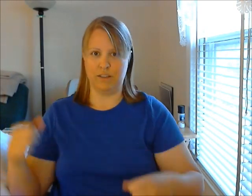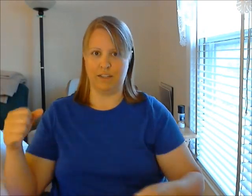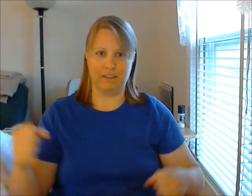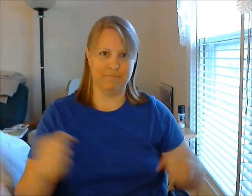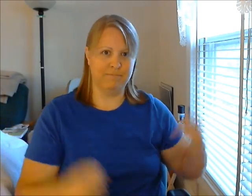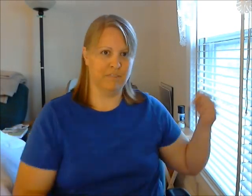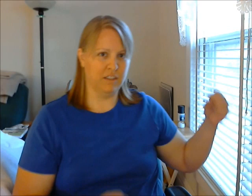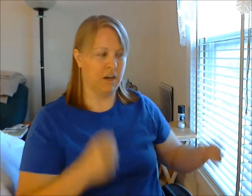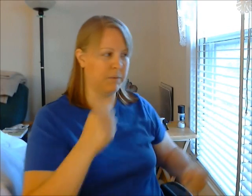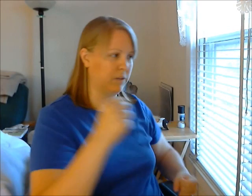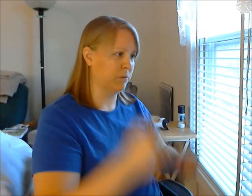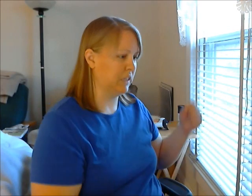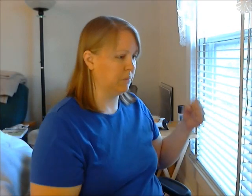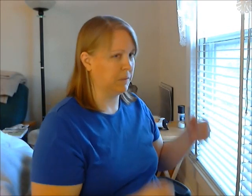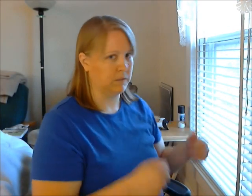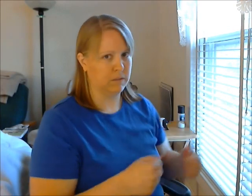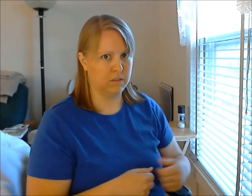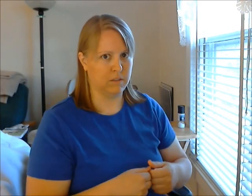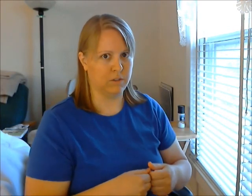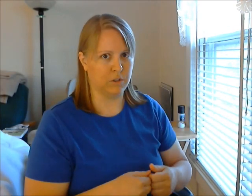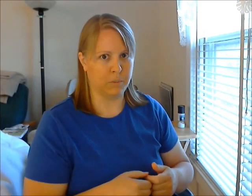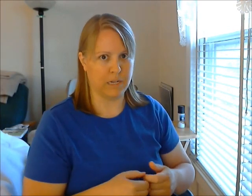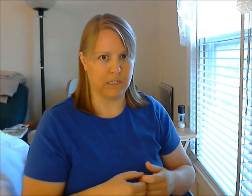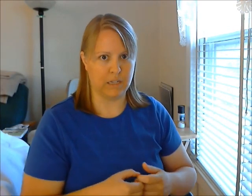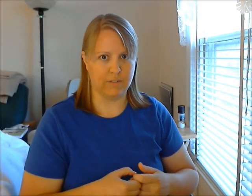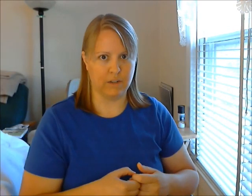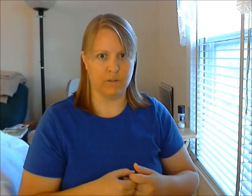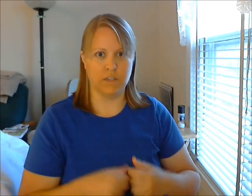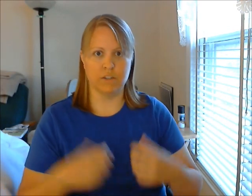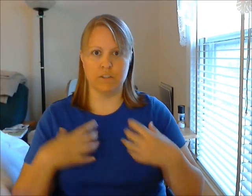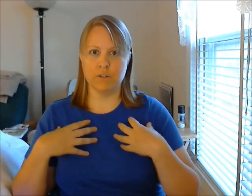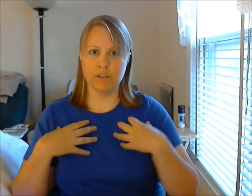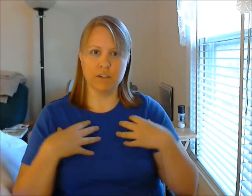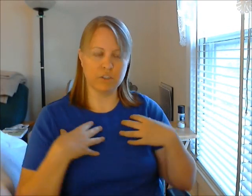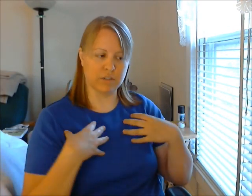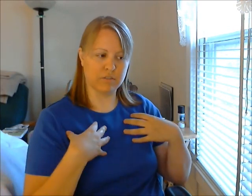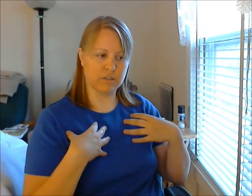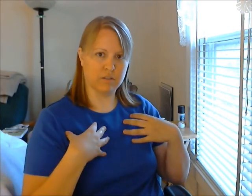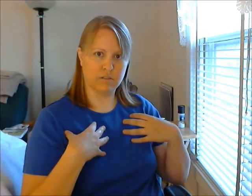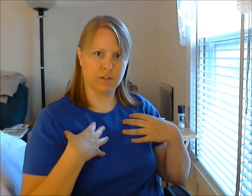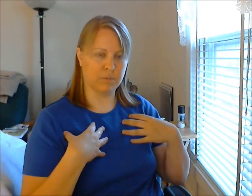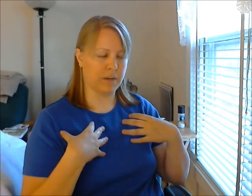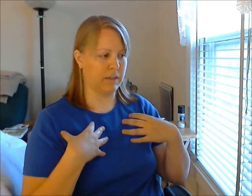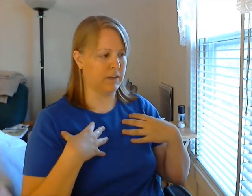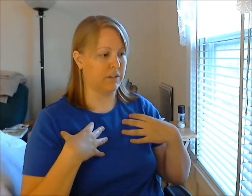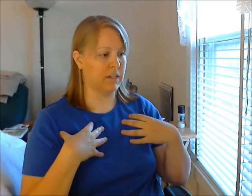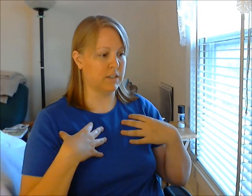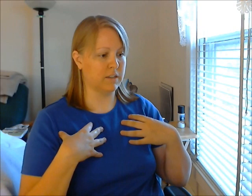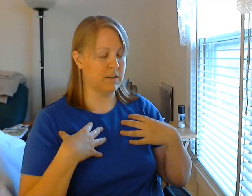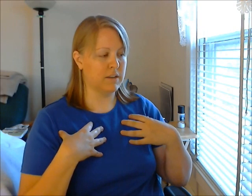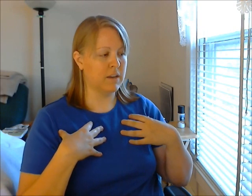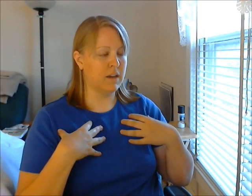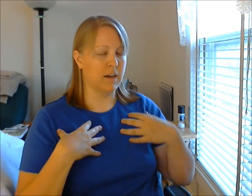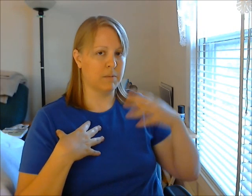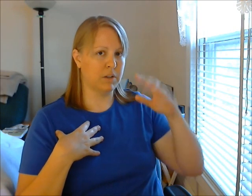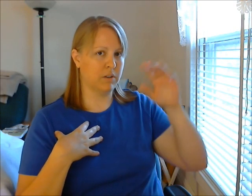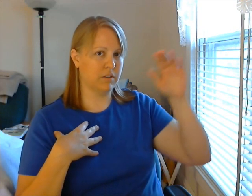like comedy routine where you turn your whole body to have a conversation. You just do a little shift, upper body and your eyes. And I'm going to do a